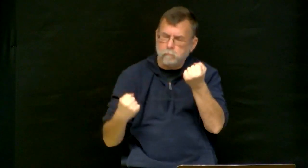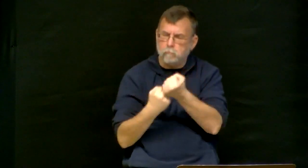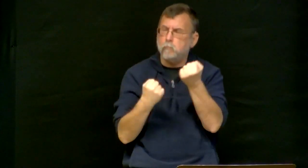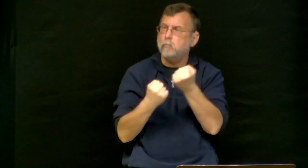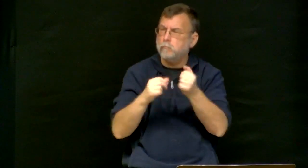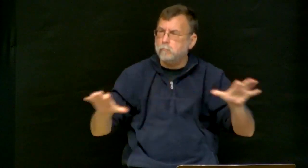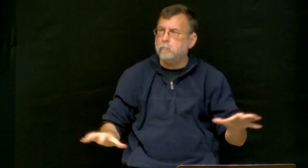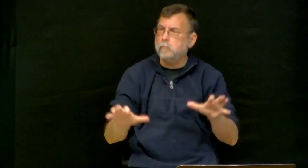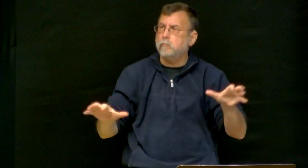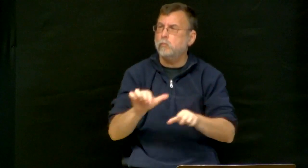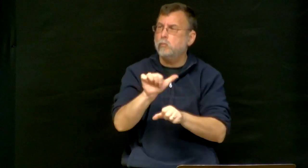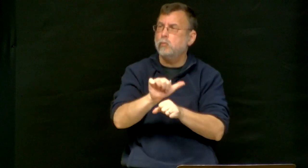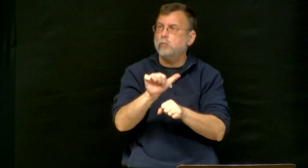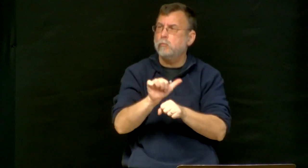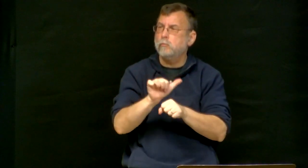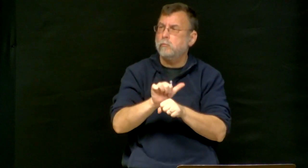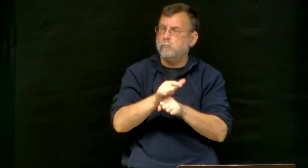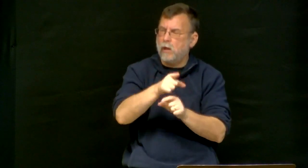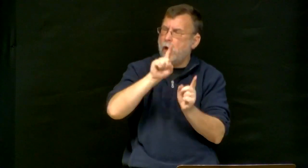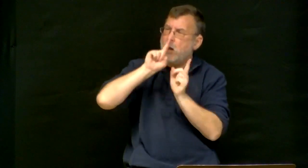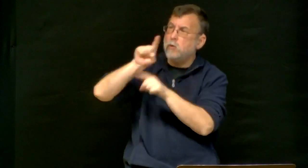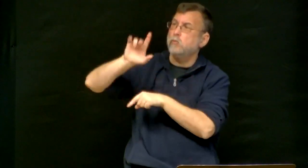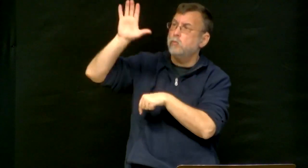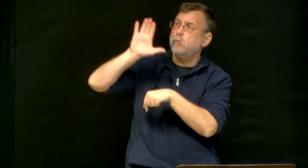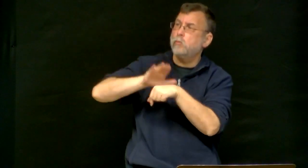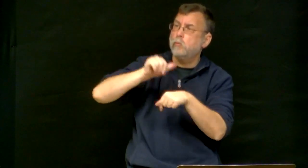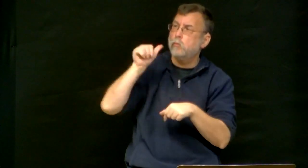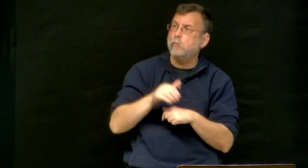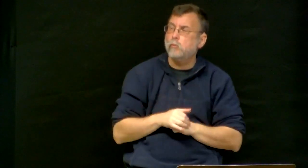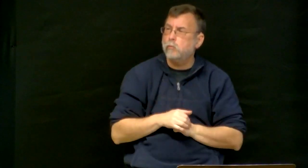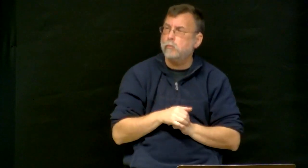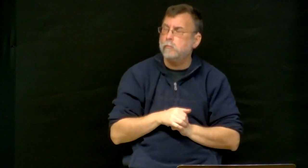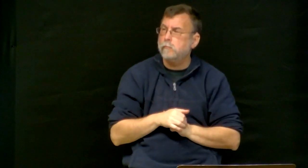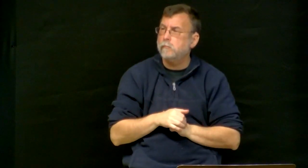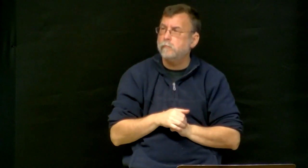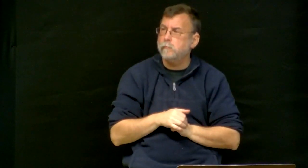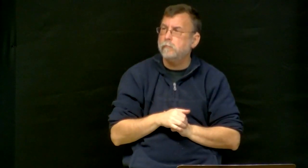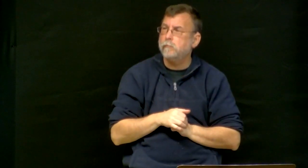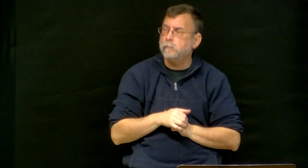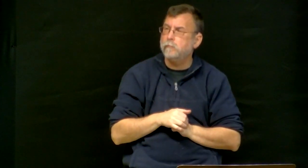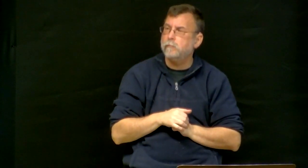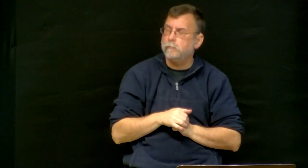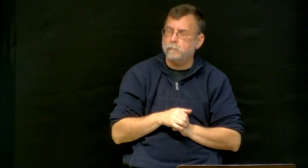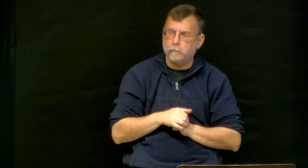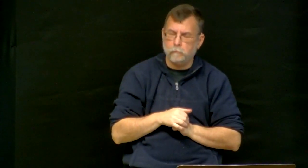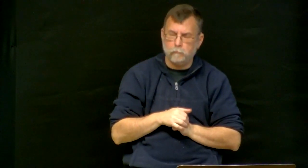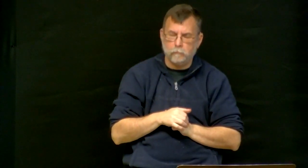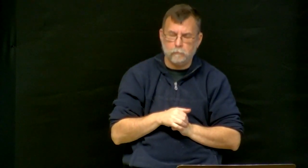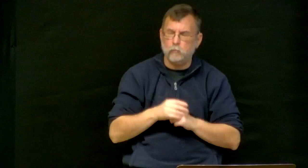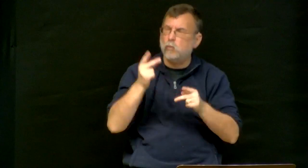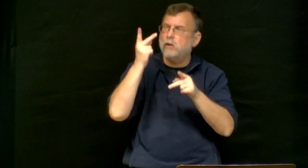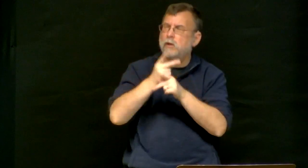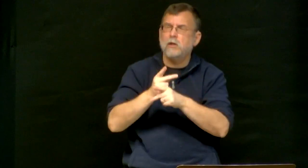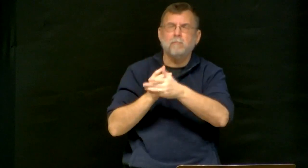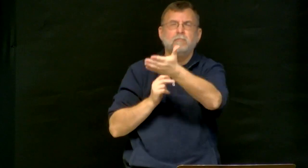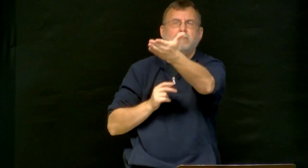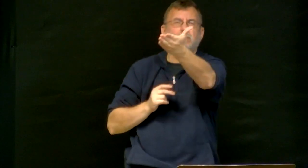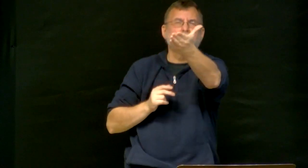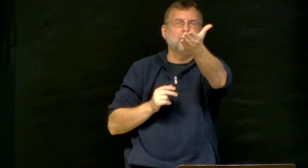Many other people, you support their work, and we are called by you.